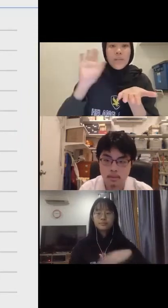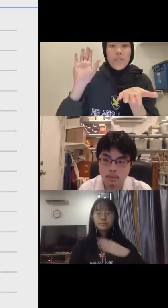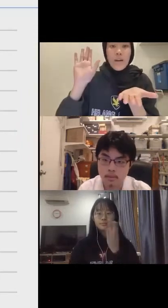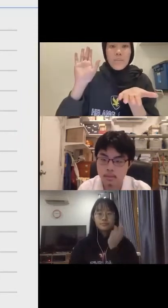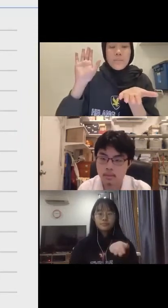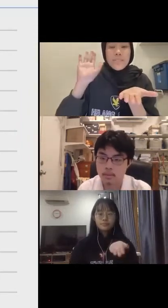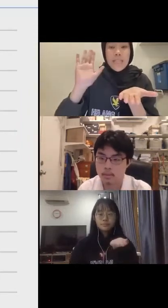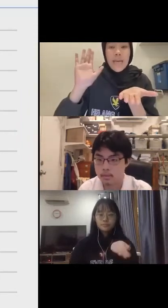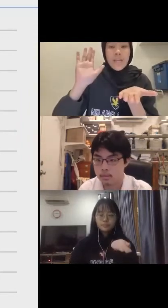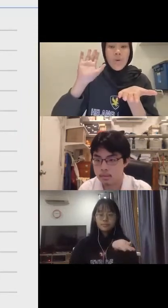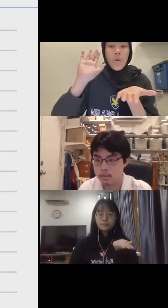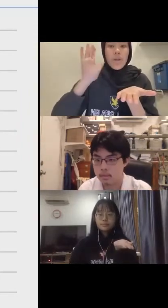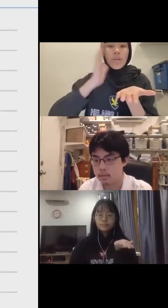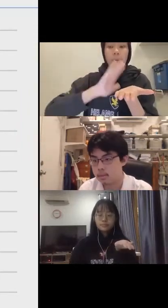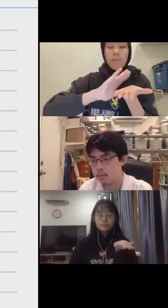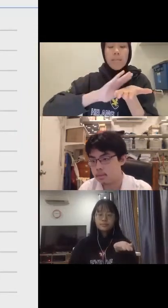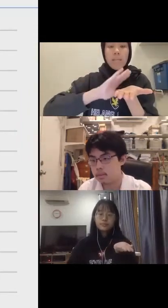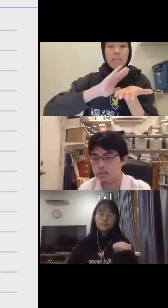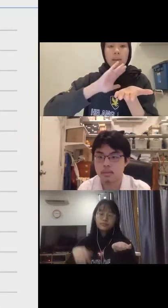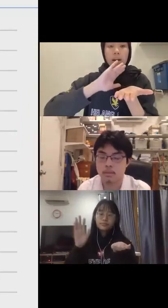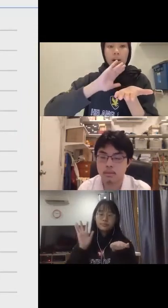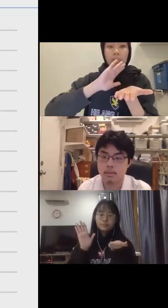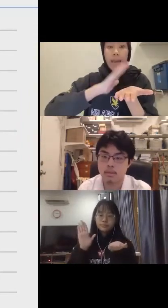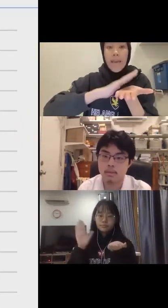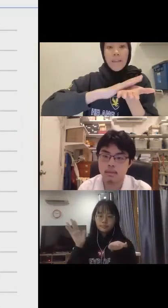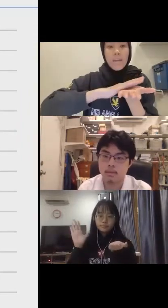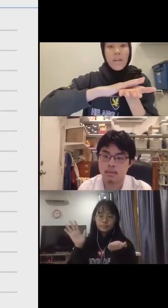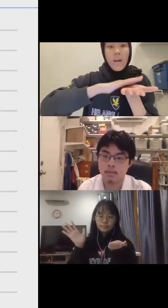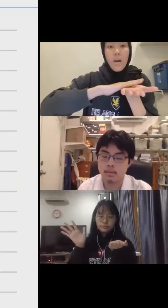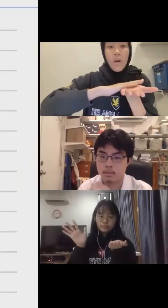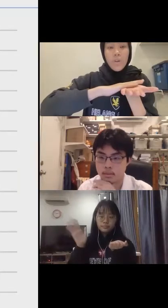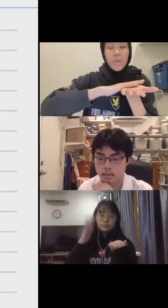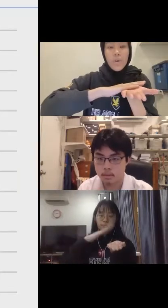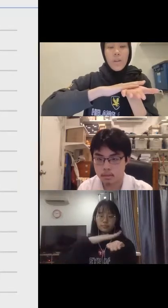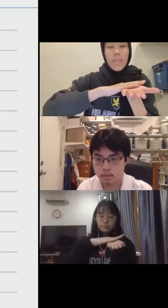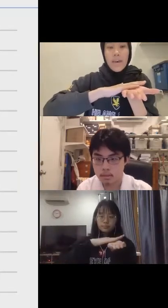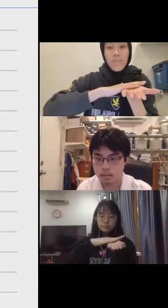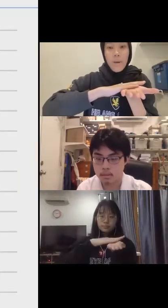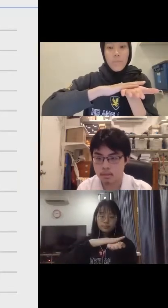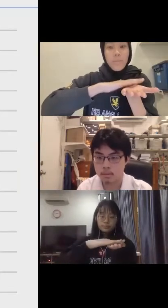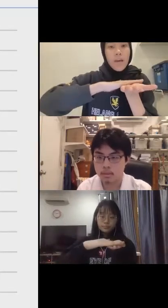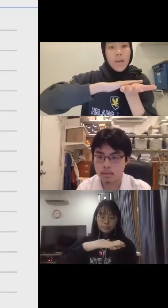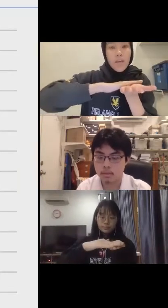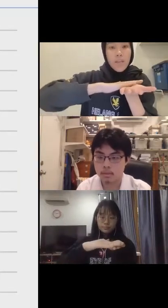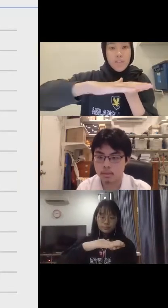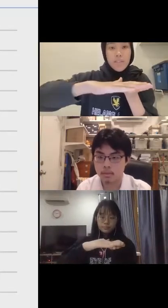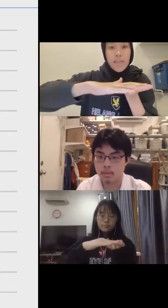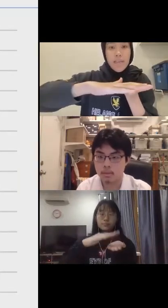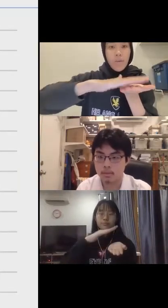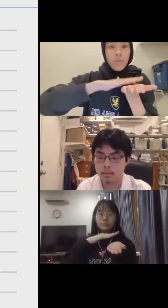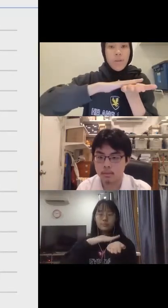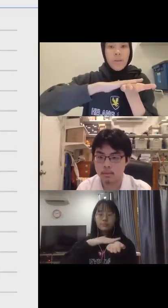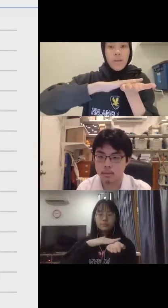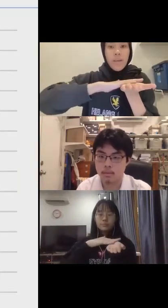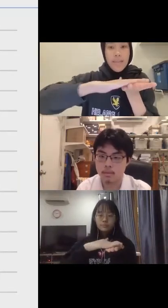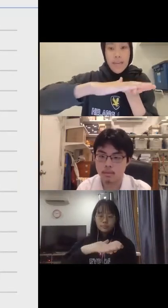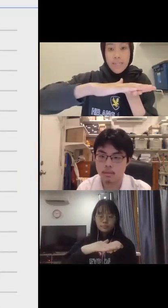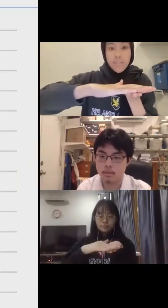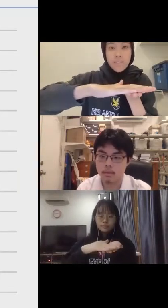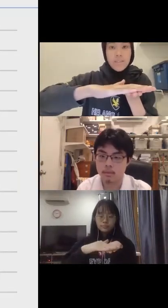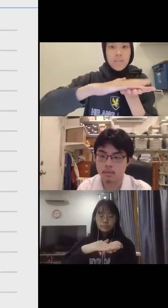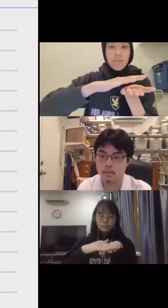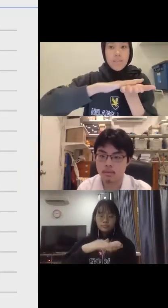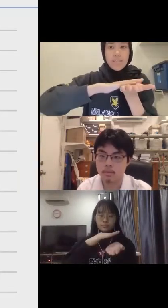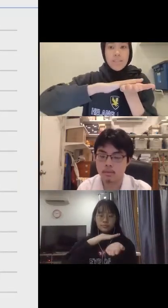you slide your dominant hand on your left palm. So you slide it over.